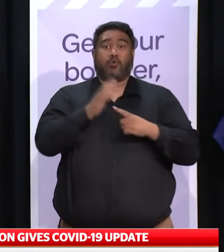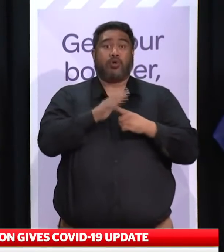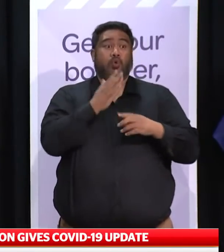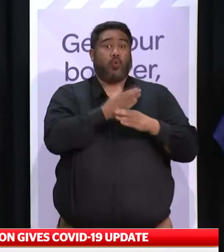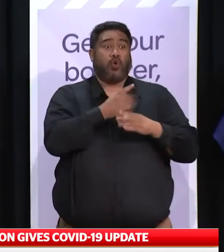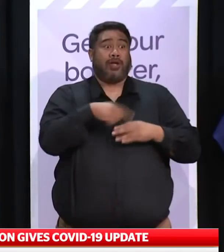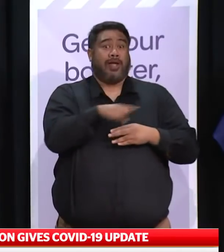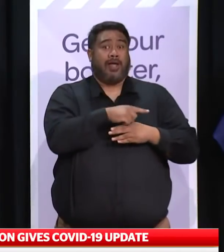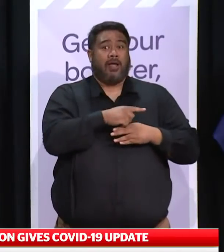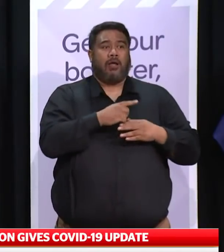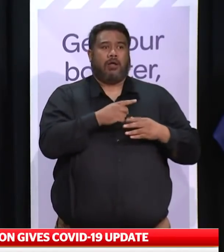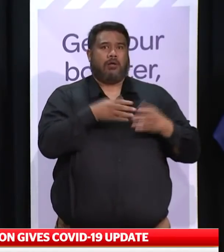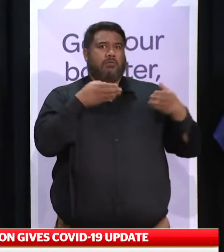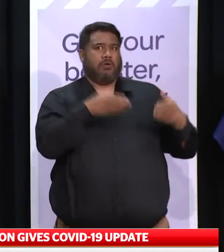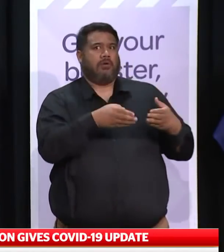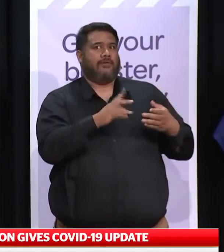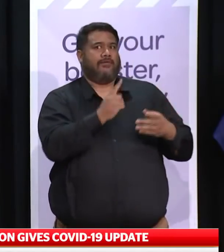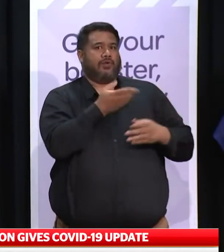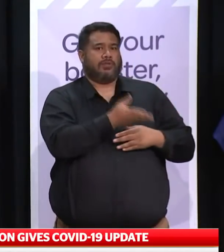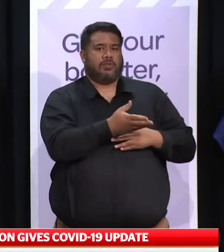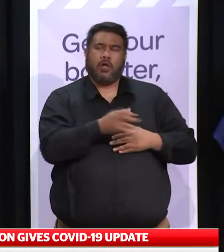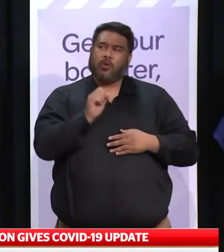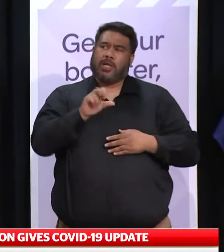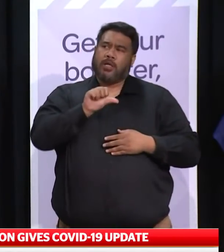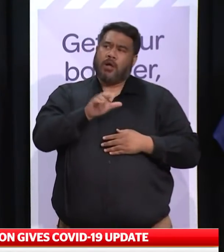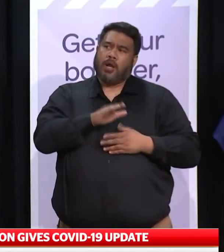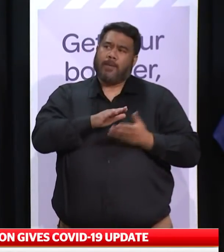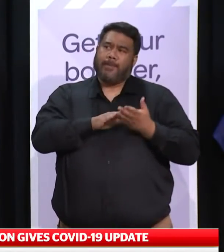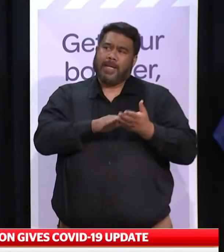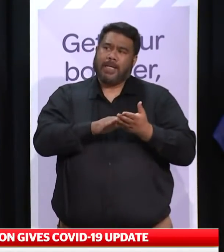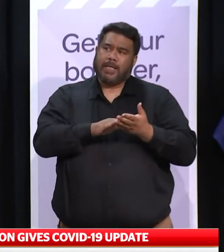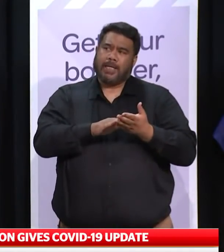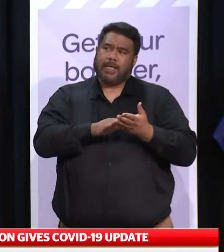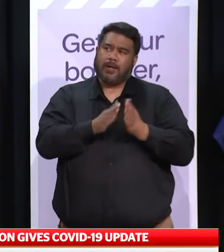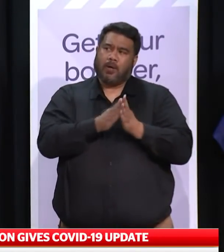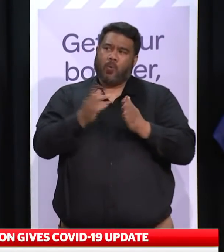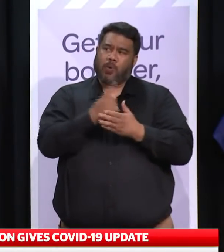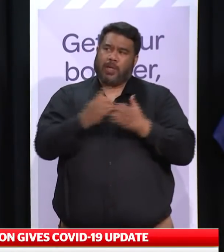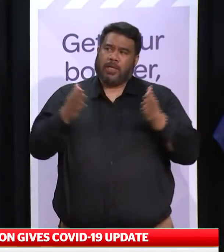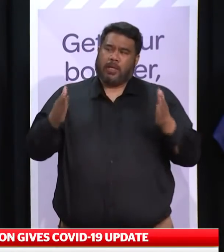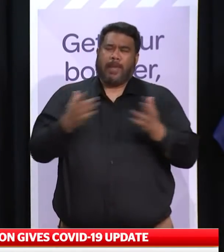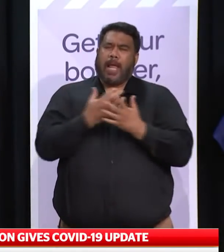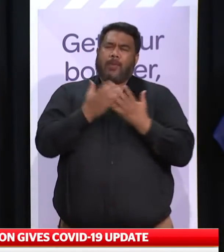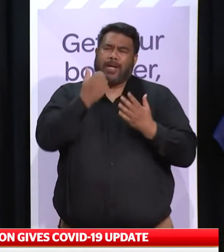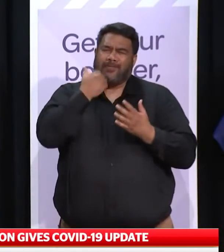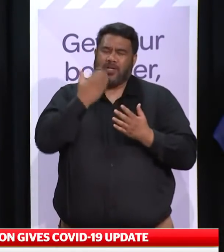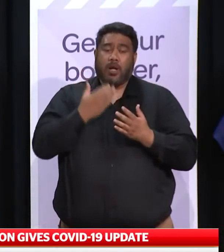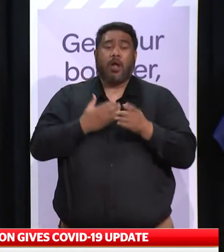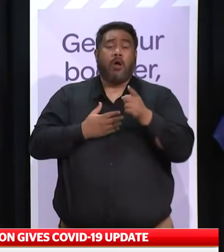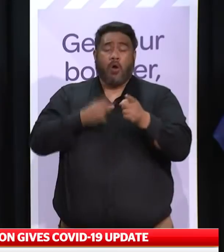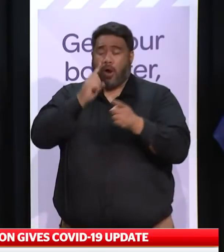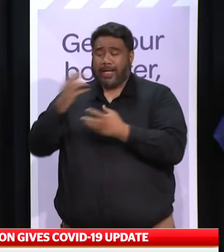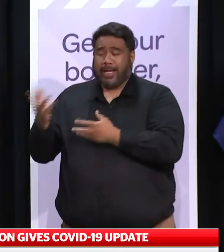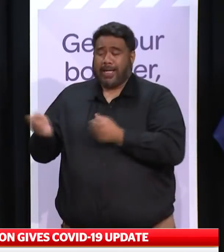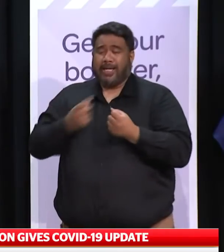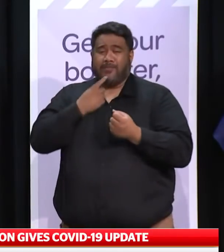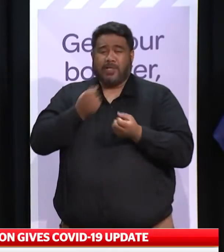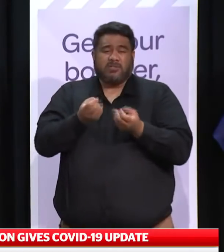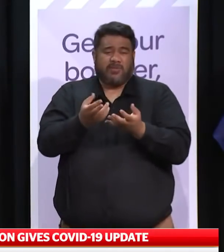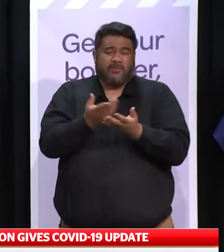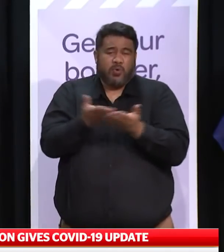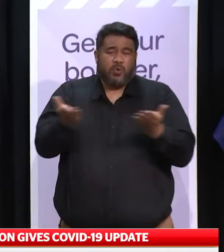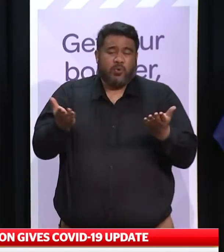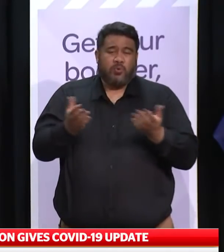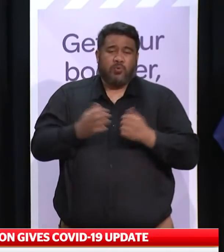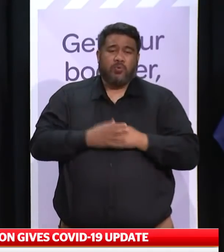now. And can you say at that 9 million, what sort of cases per day that would be? As I say, I'll actually go back and I'll get some more detail on that modelling for you